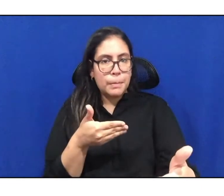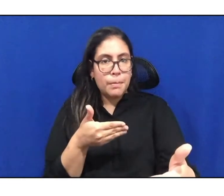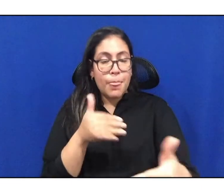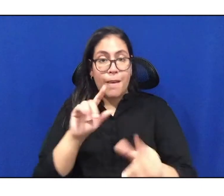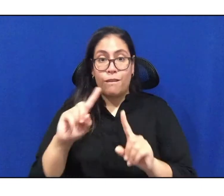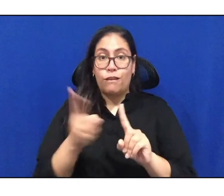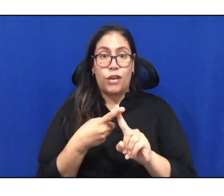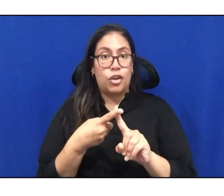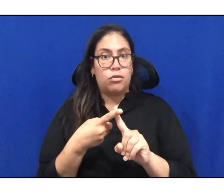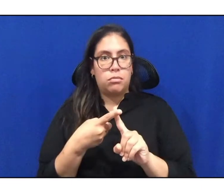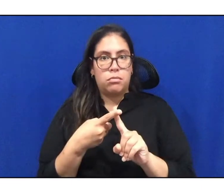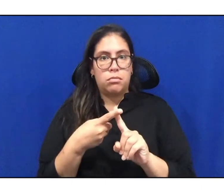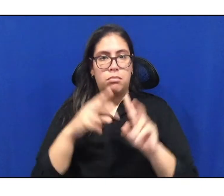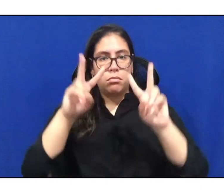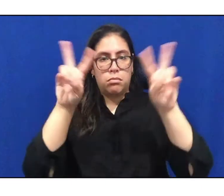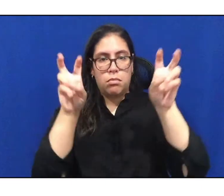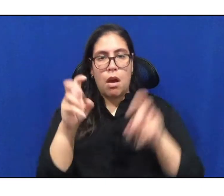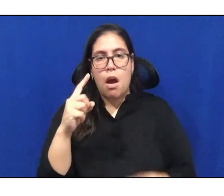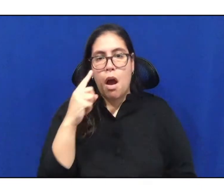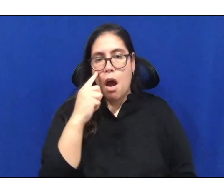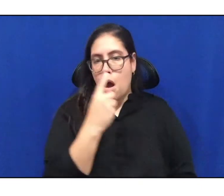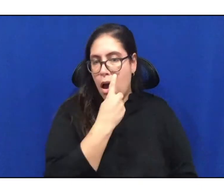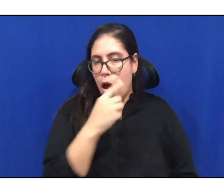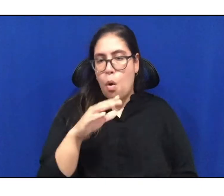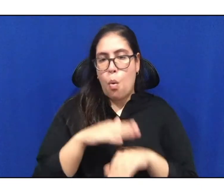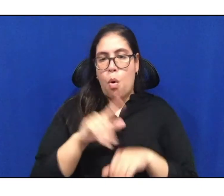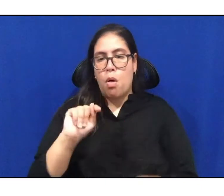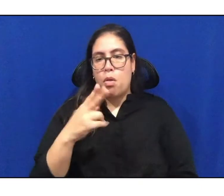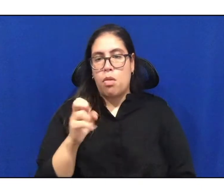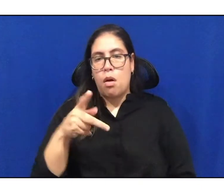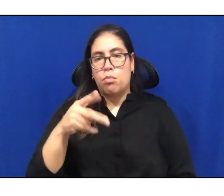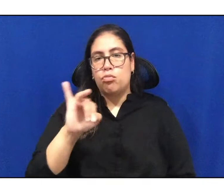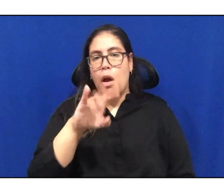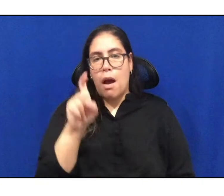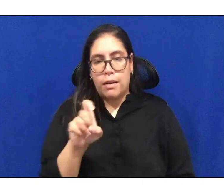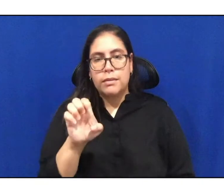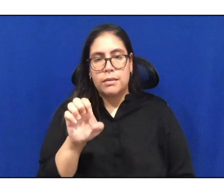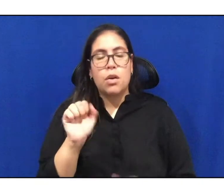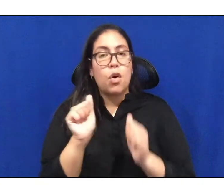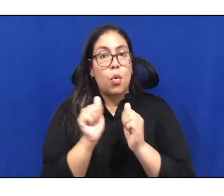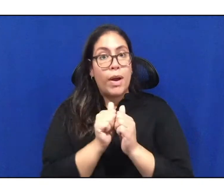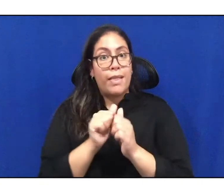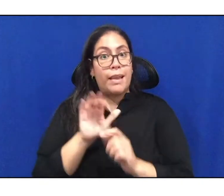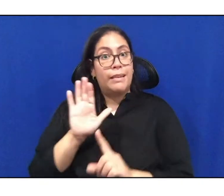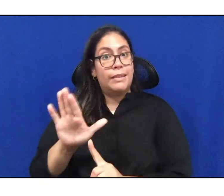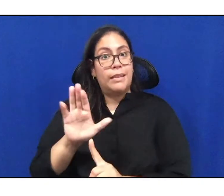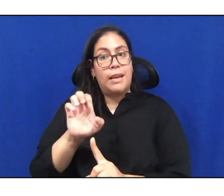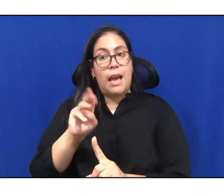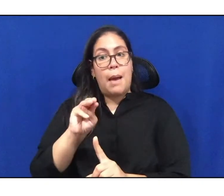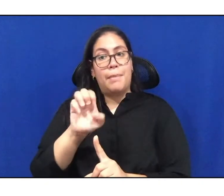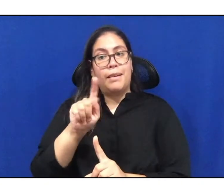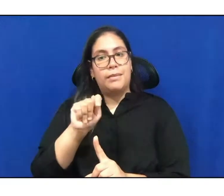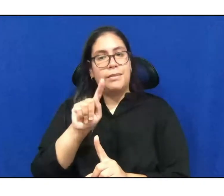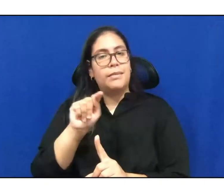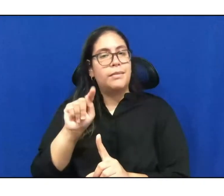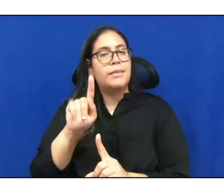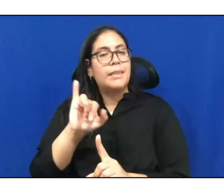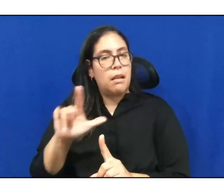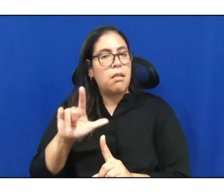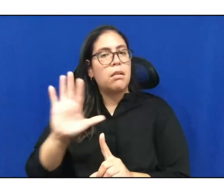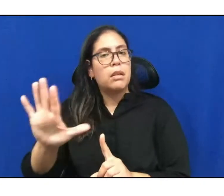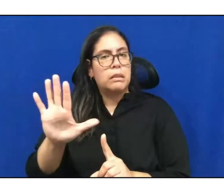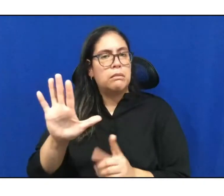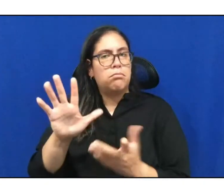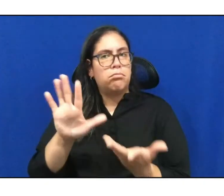of Eyes on the Prize opens with Emmett Till and his death. And really sort of